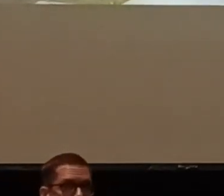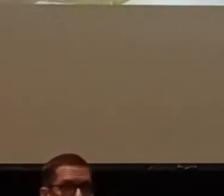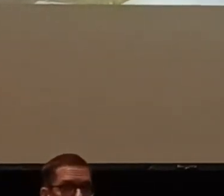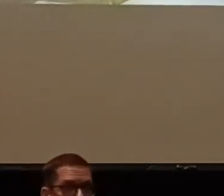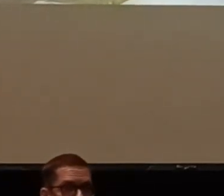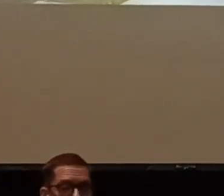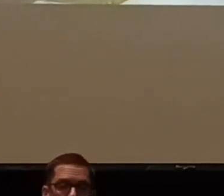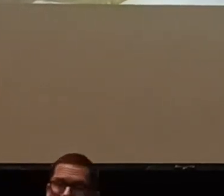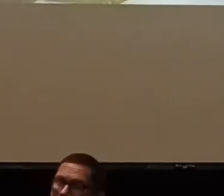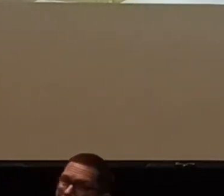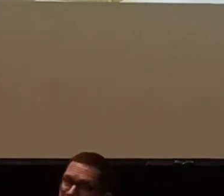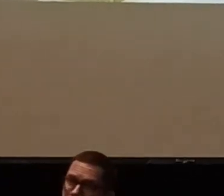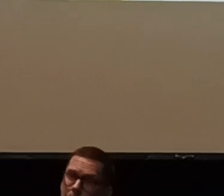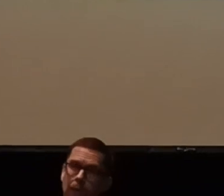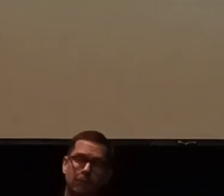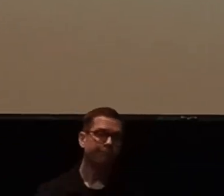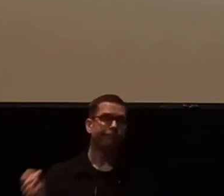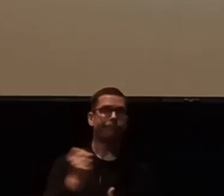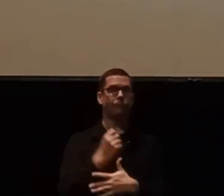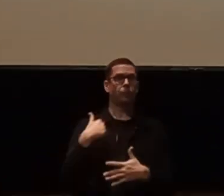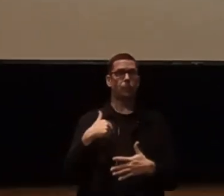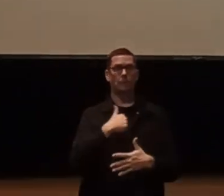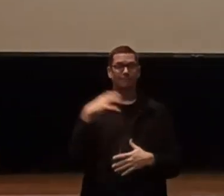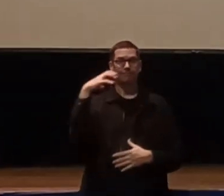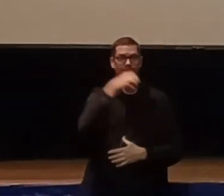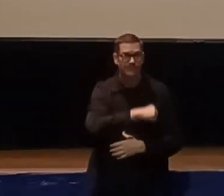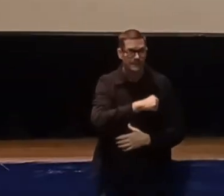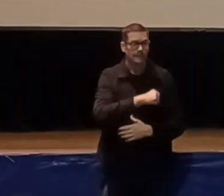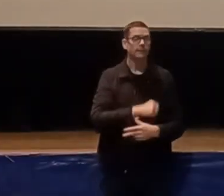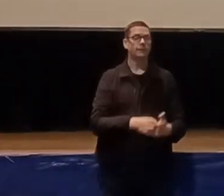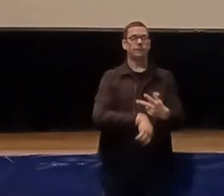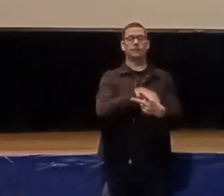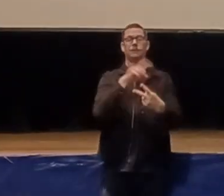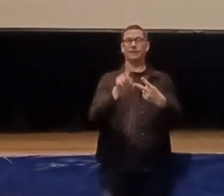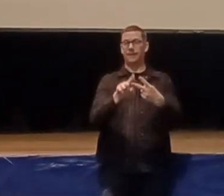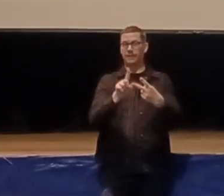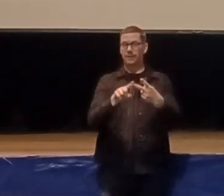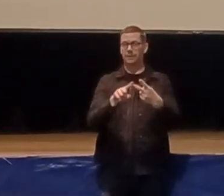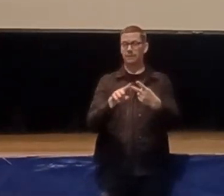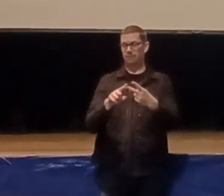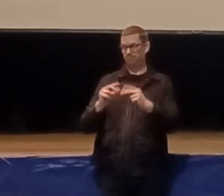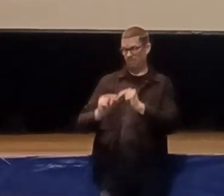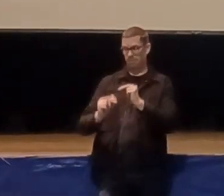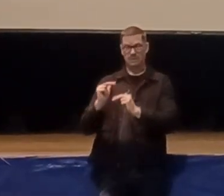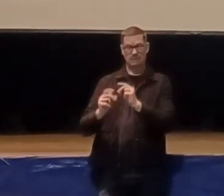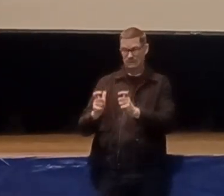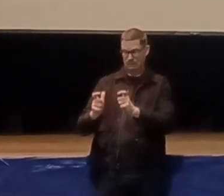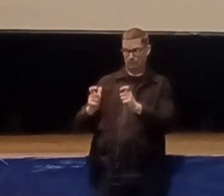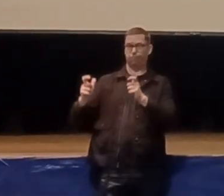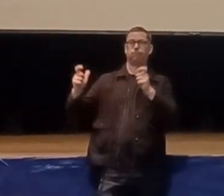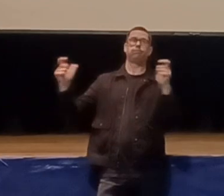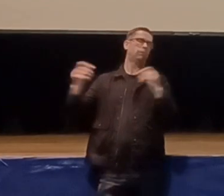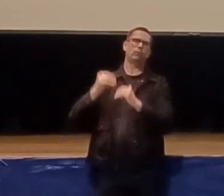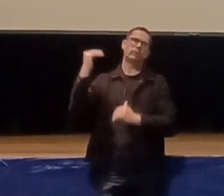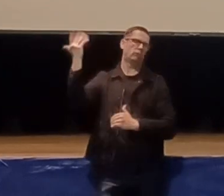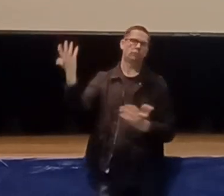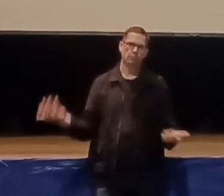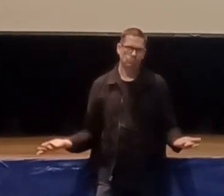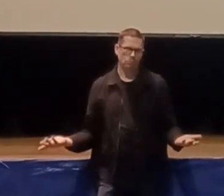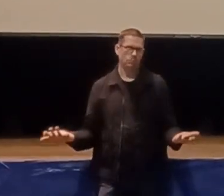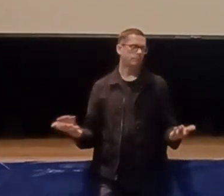key priority that we had missed. The second was that the size of the building was just too big, just too